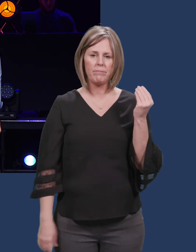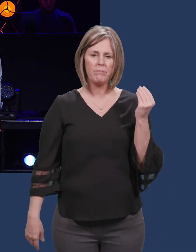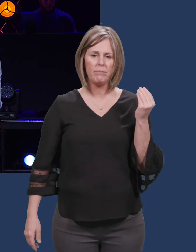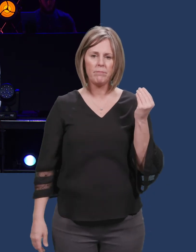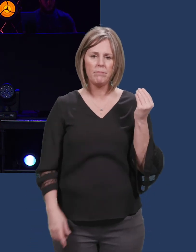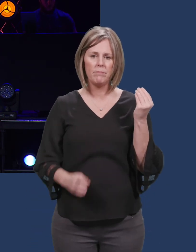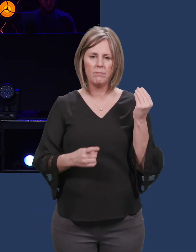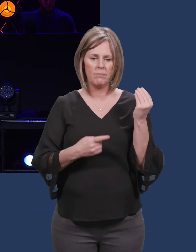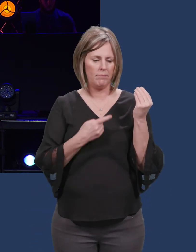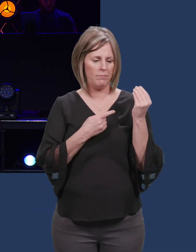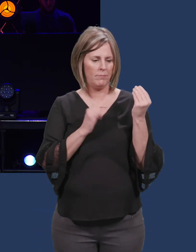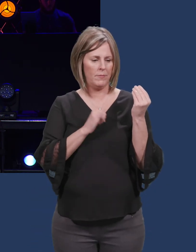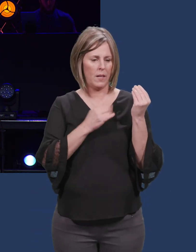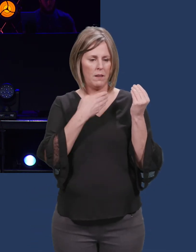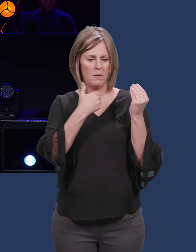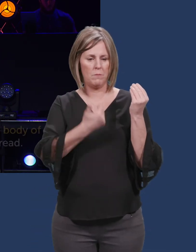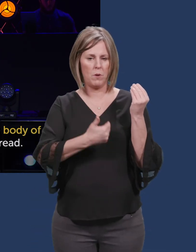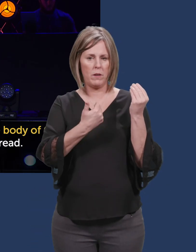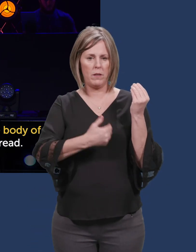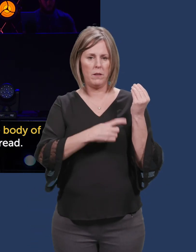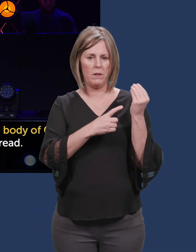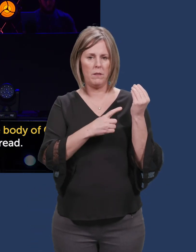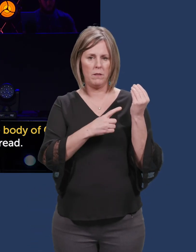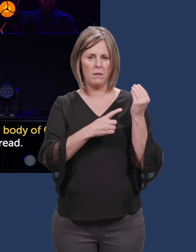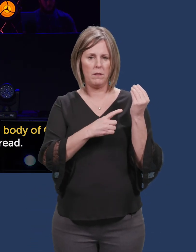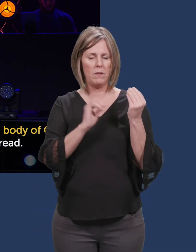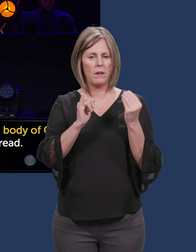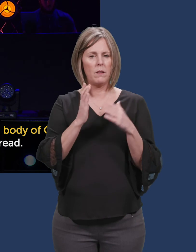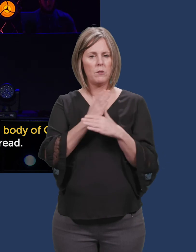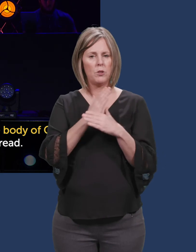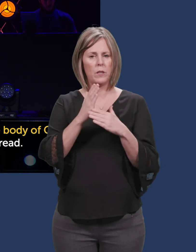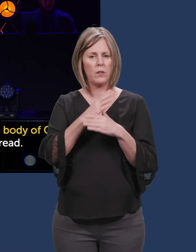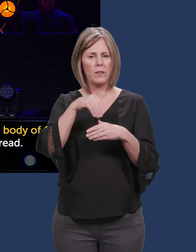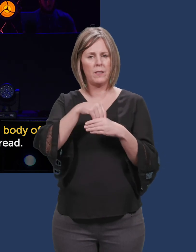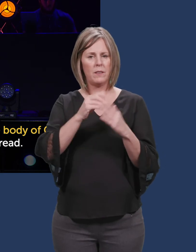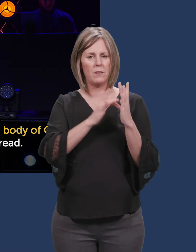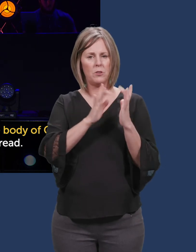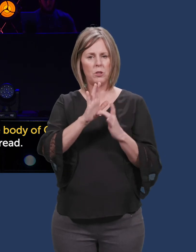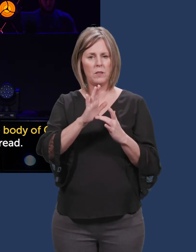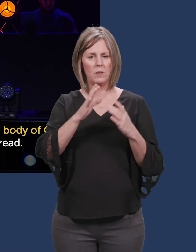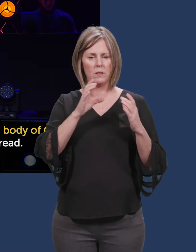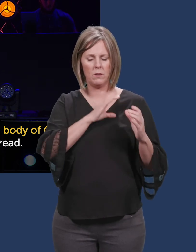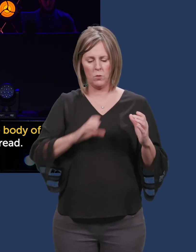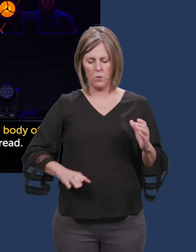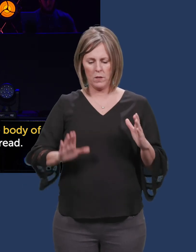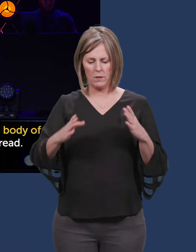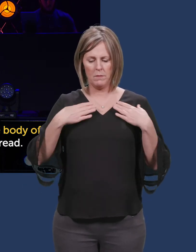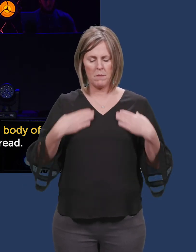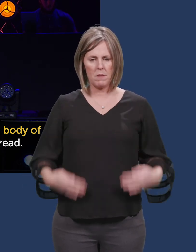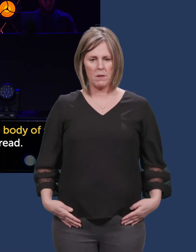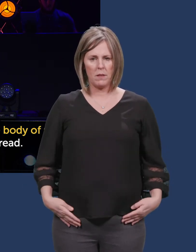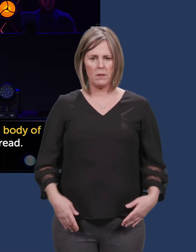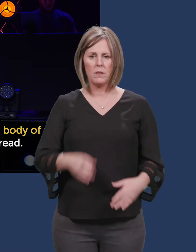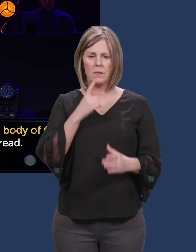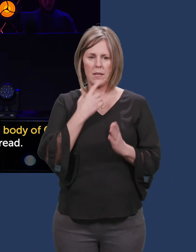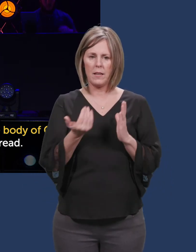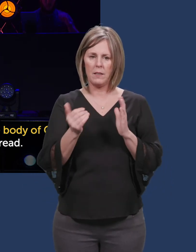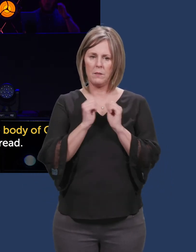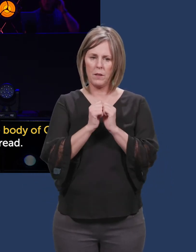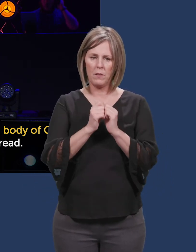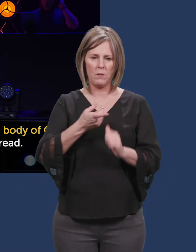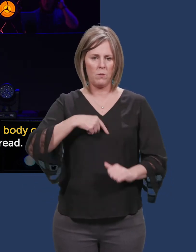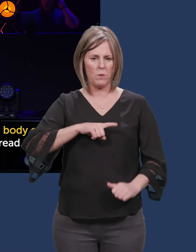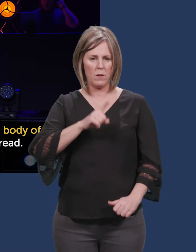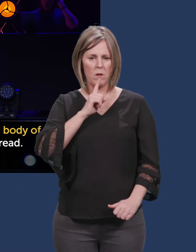The bread that we break is sharing in the body of Christ. Let's say this together. We are